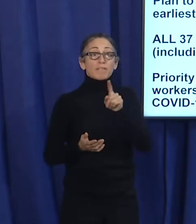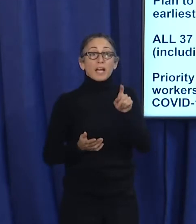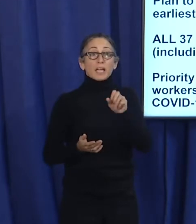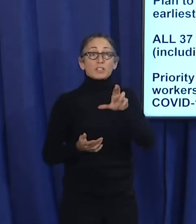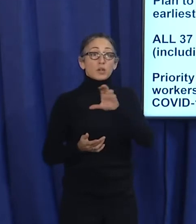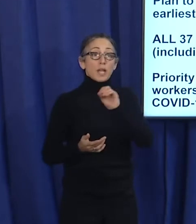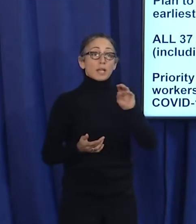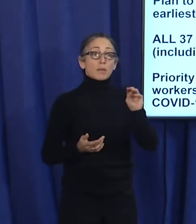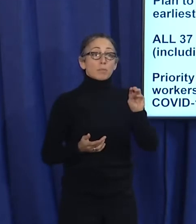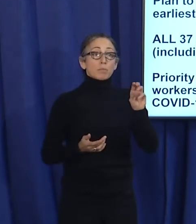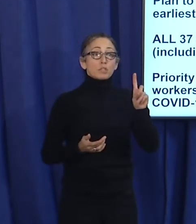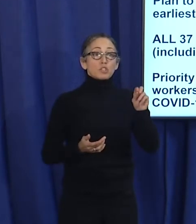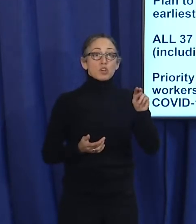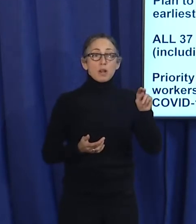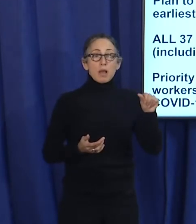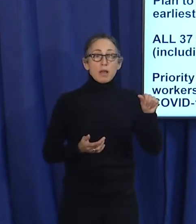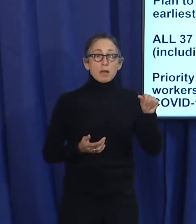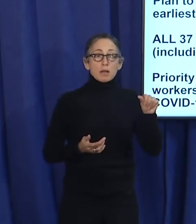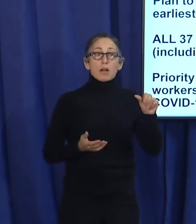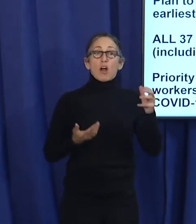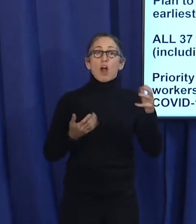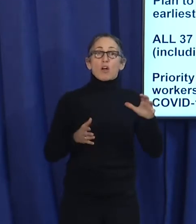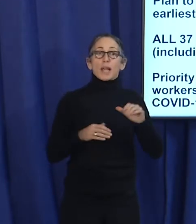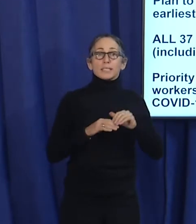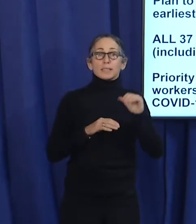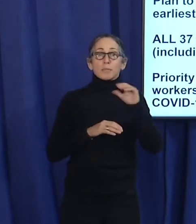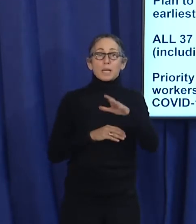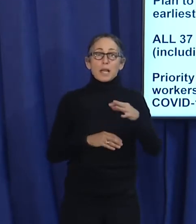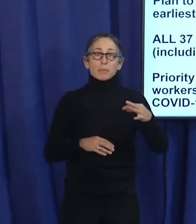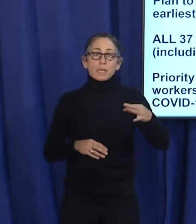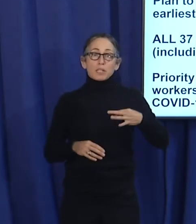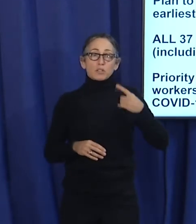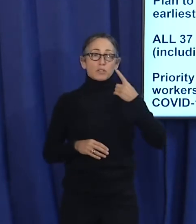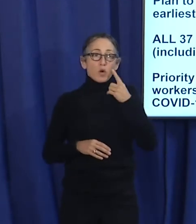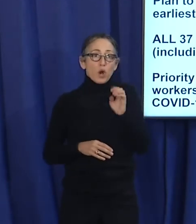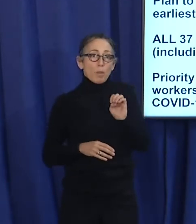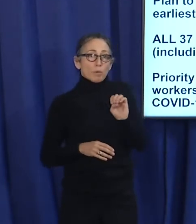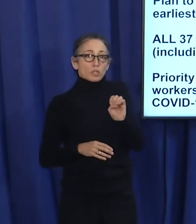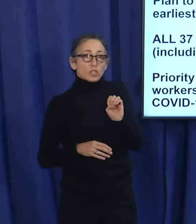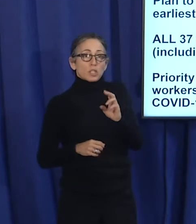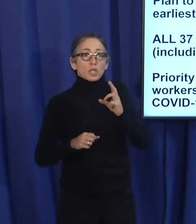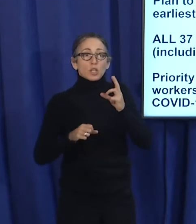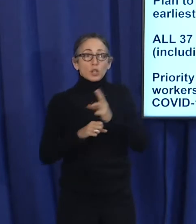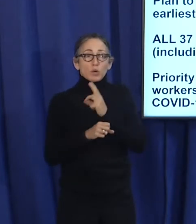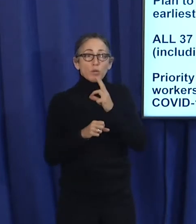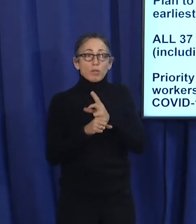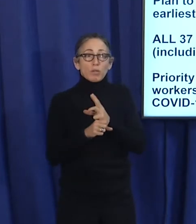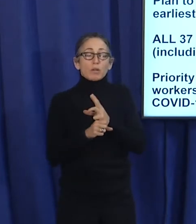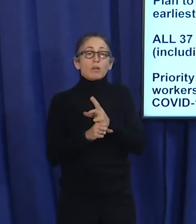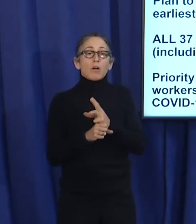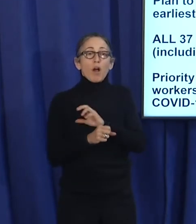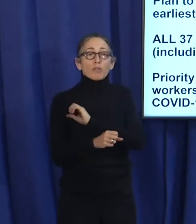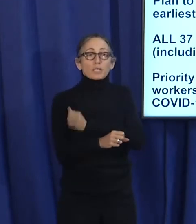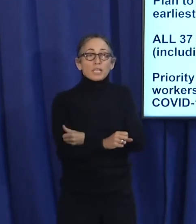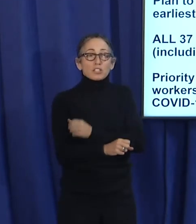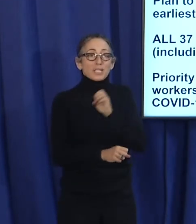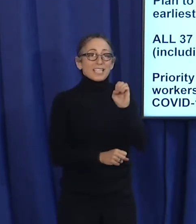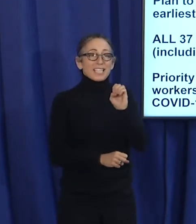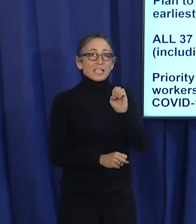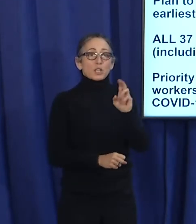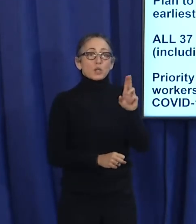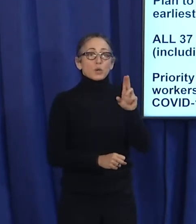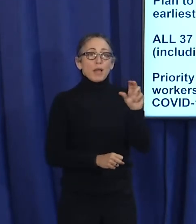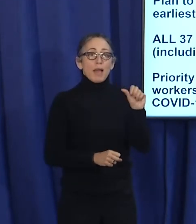have submitted applications for what's called an emergency use authorization, or an EUA, by the